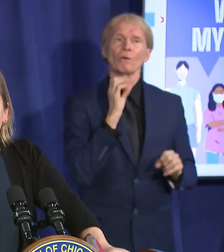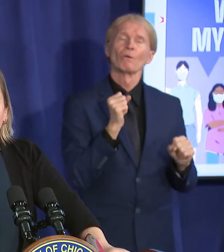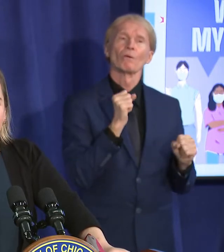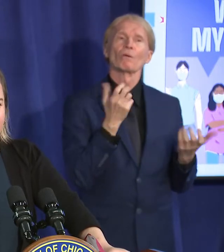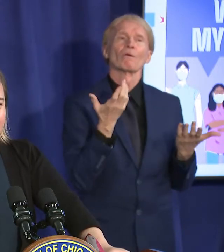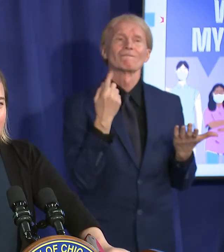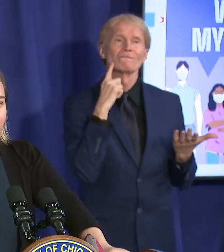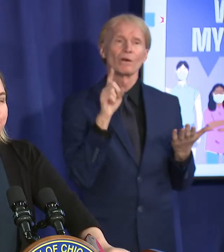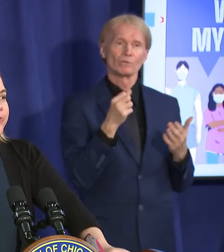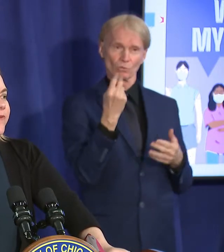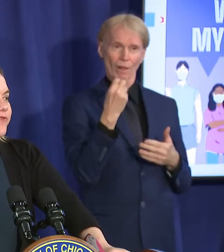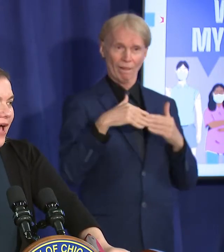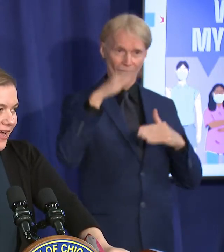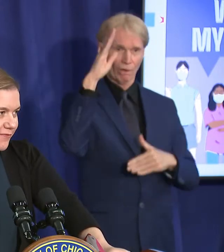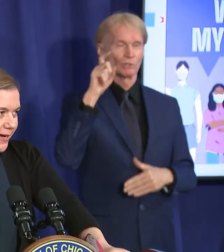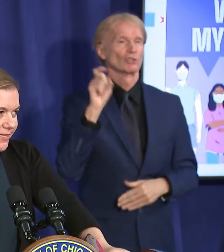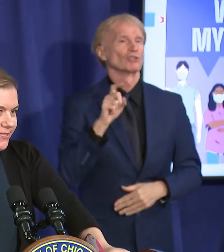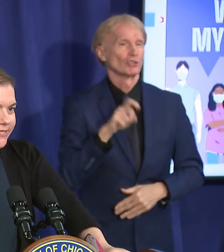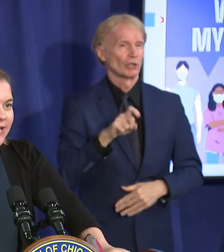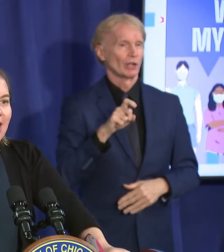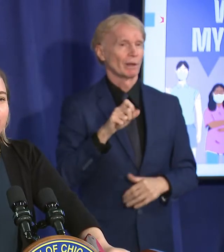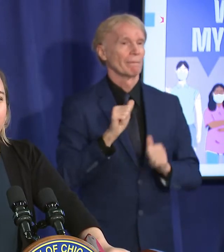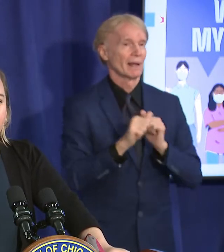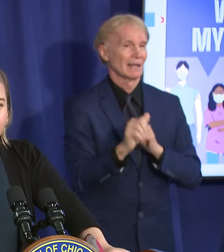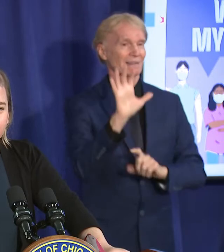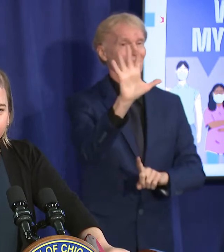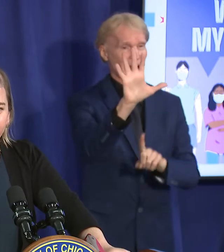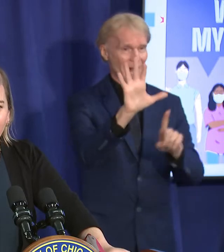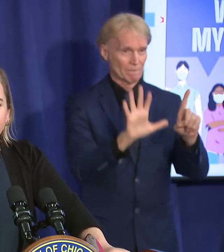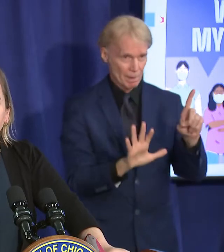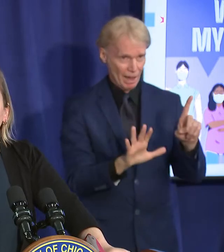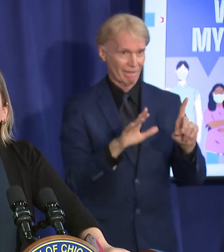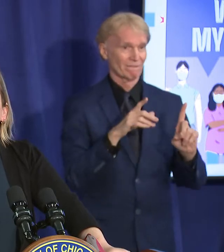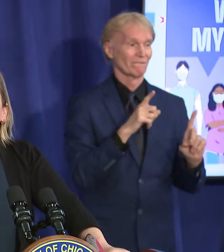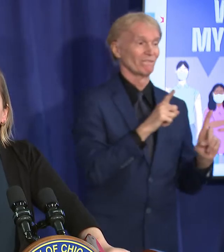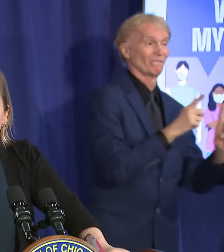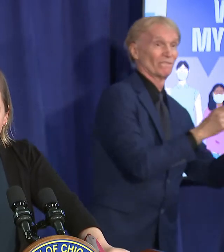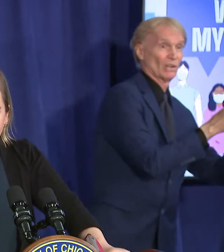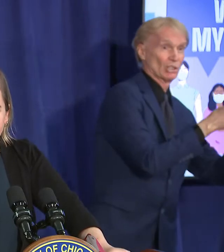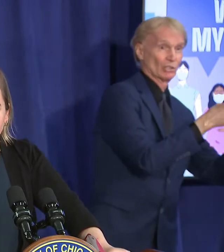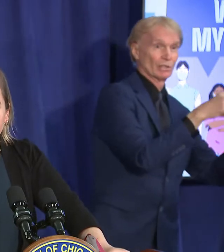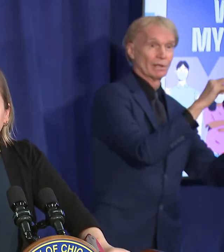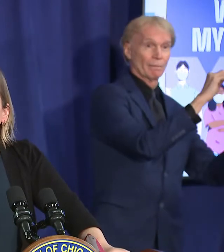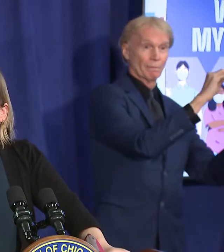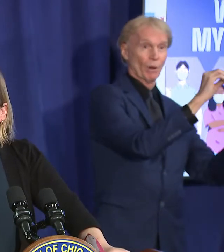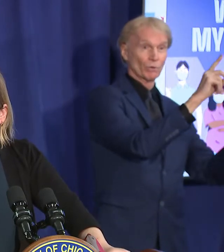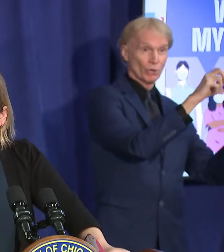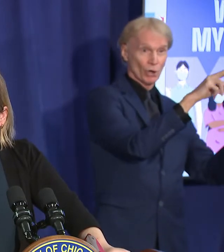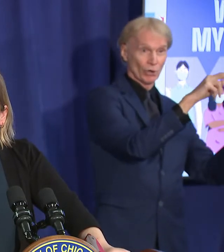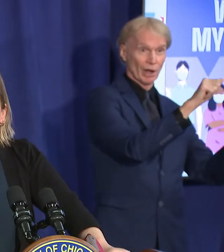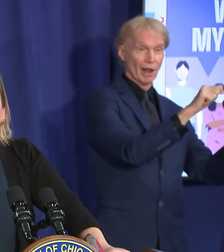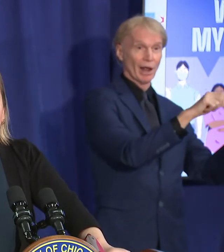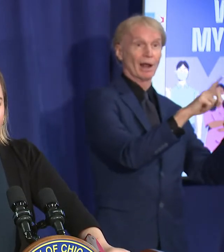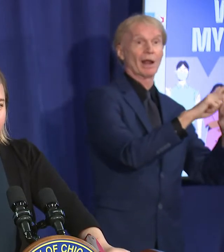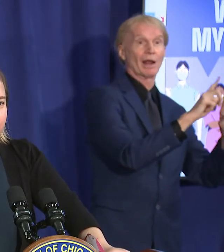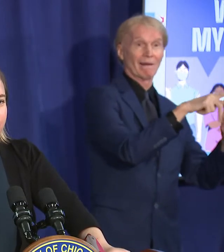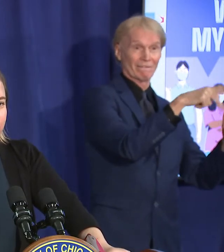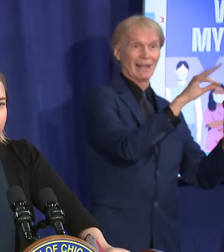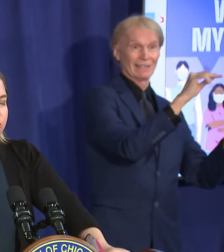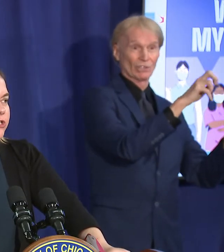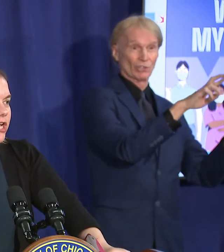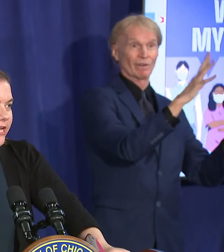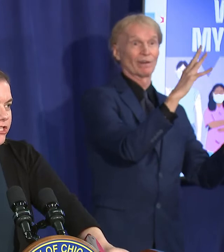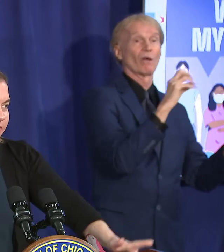should be getting boosted now. 5 months after your initial Pfizer or Moderna series, or 2 months after